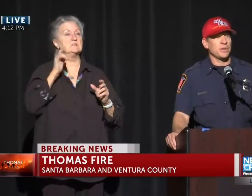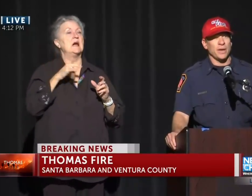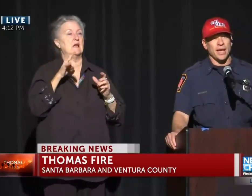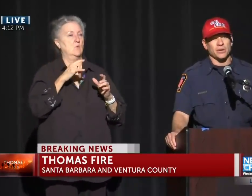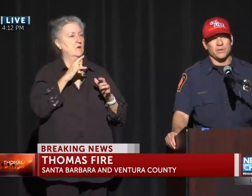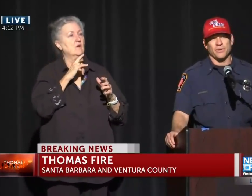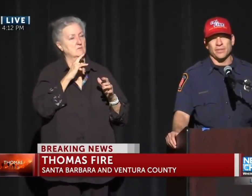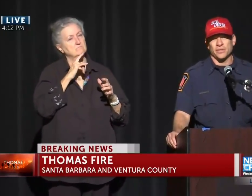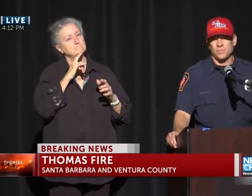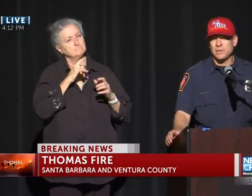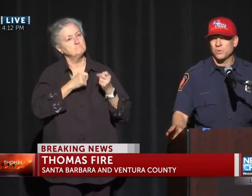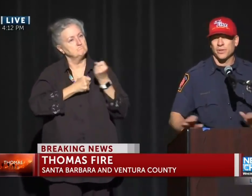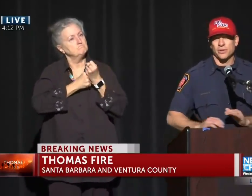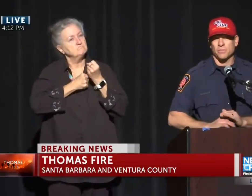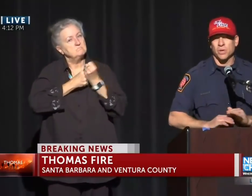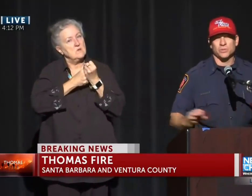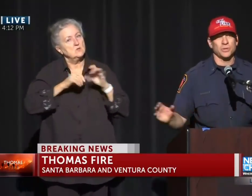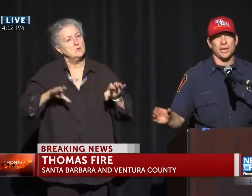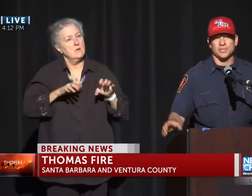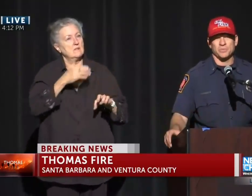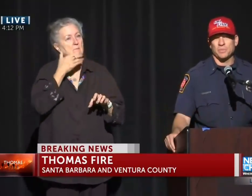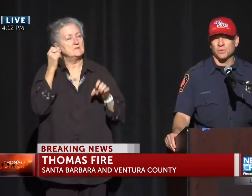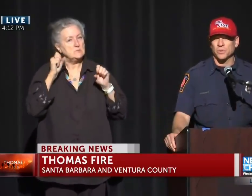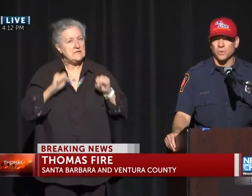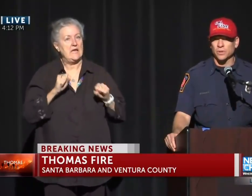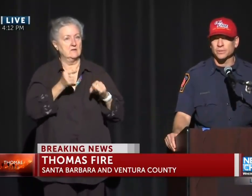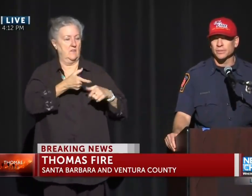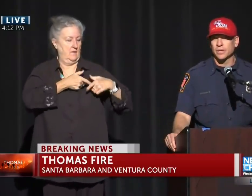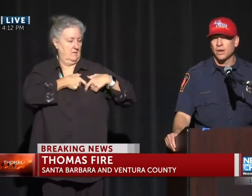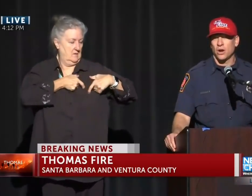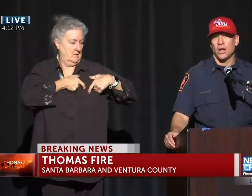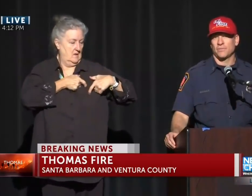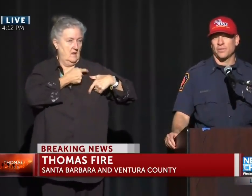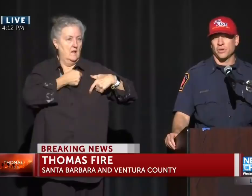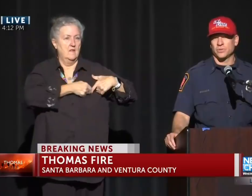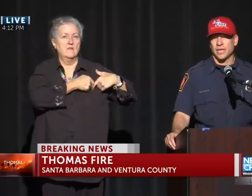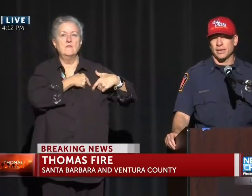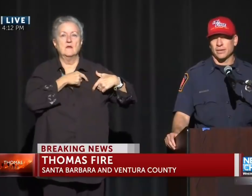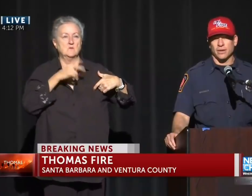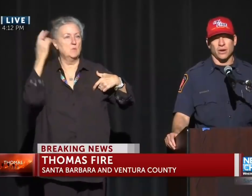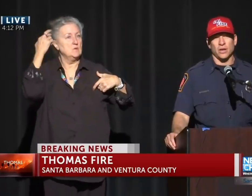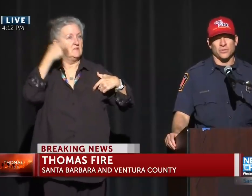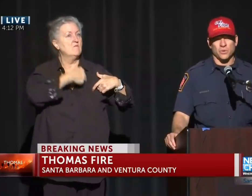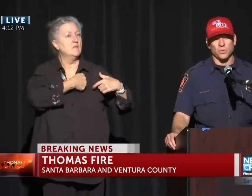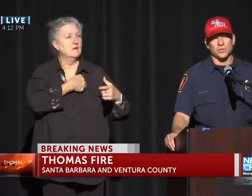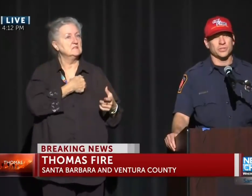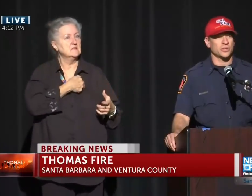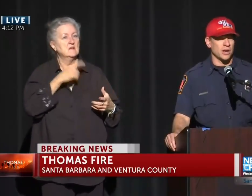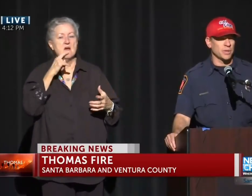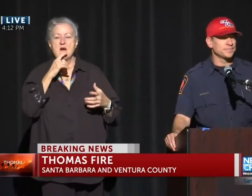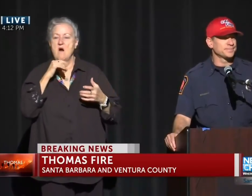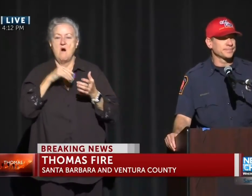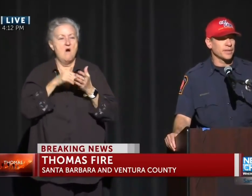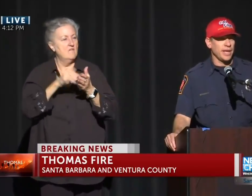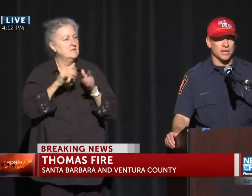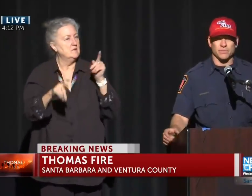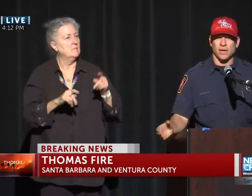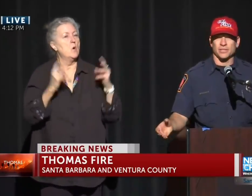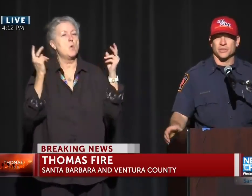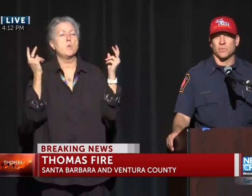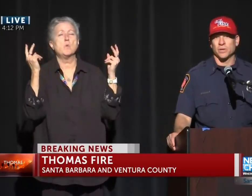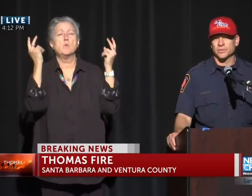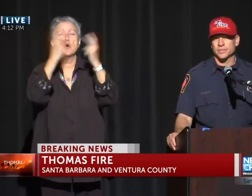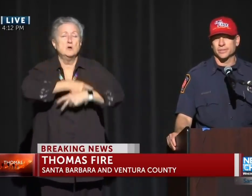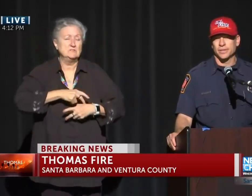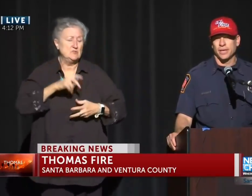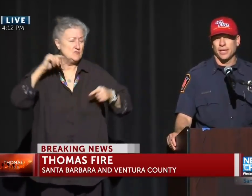That's what keeps us coming back, and we find that the people that are the most gracious people in the world are often those that are under the worst trauma and